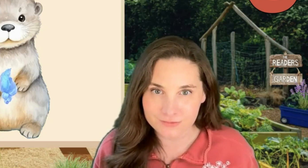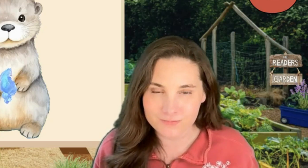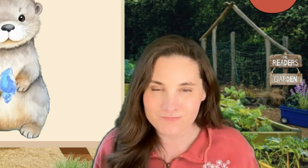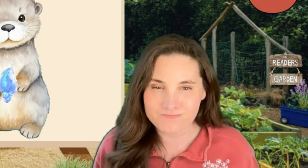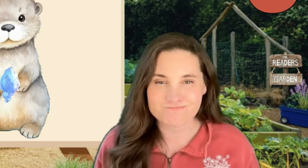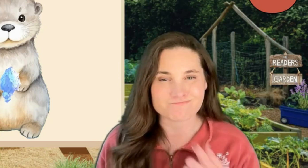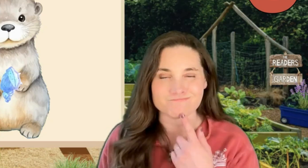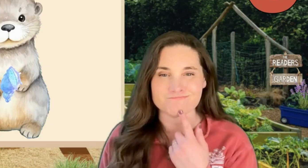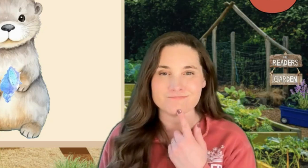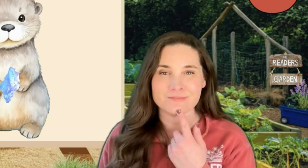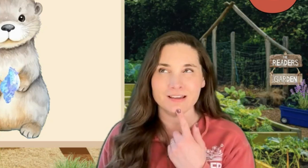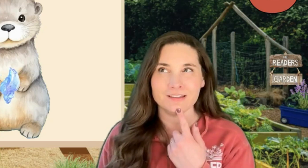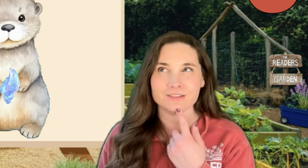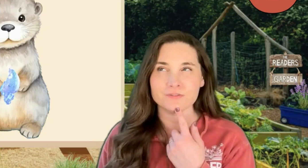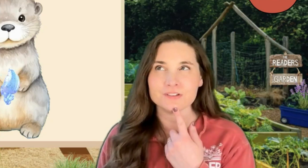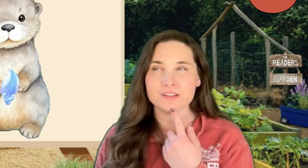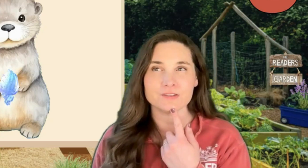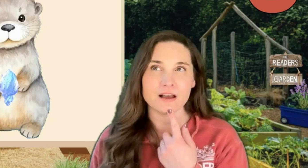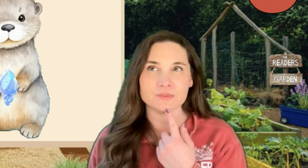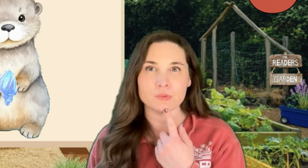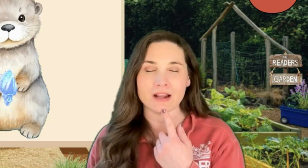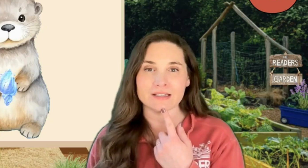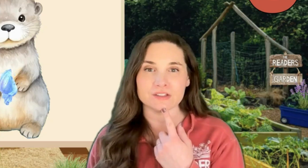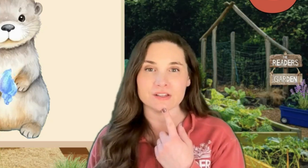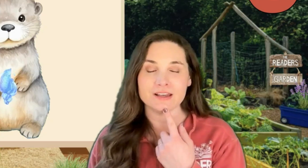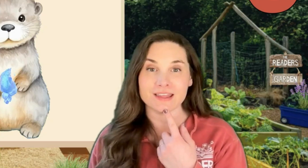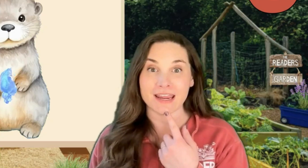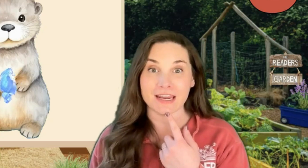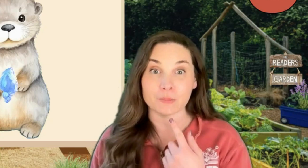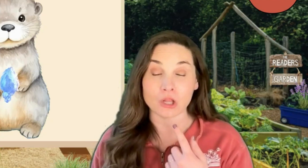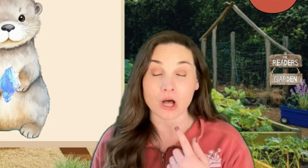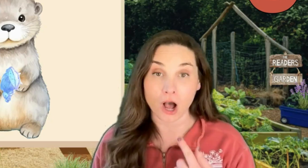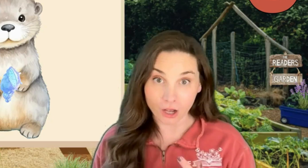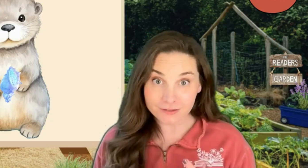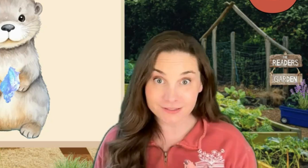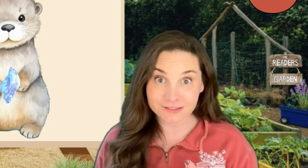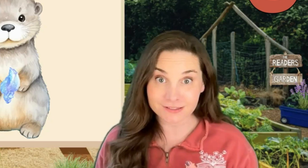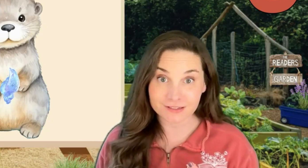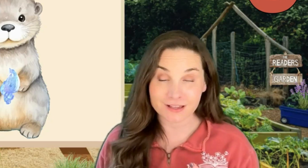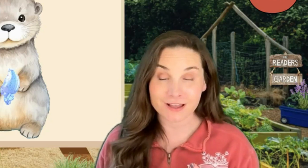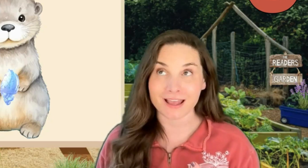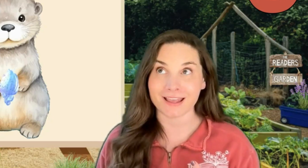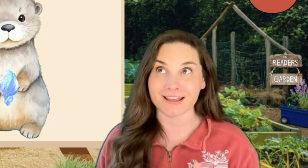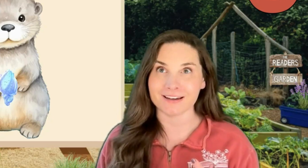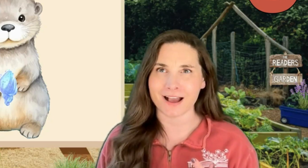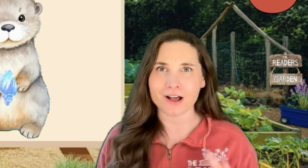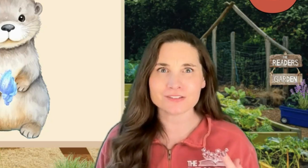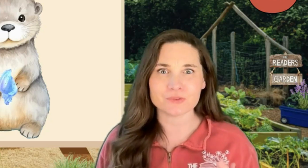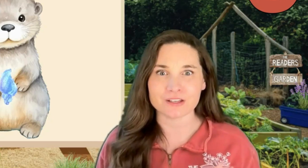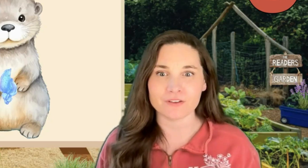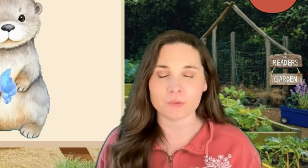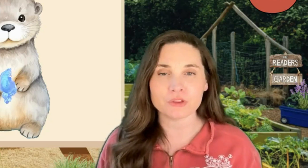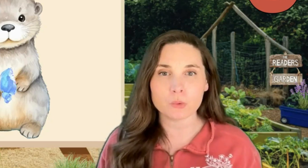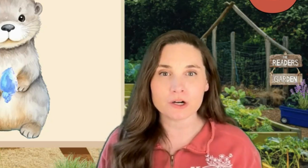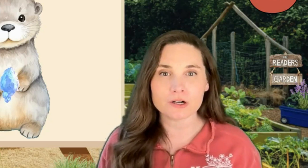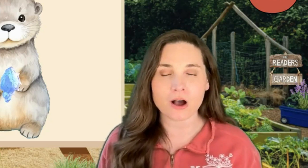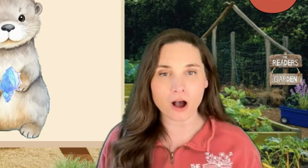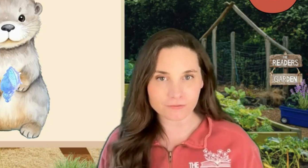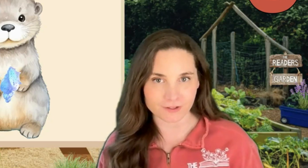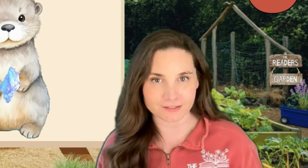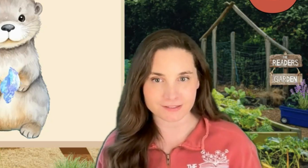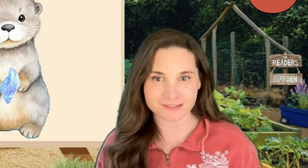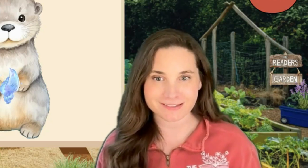sound? The first thing that comes to mind is the animal ox. And I also think of it with the